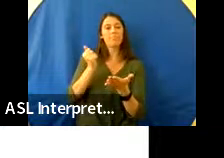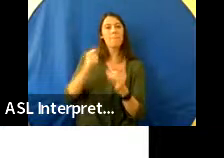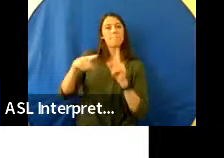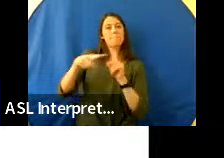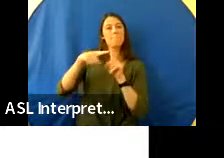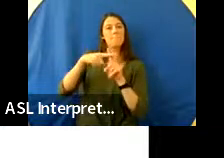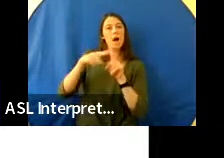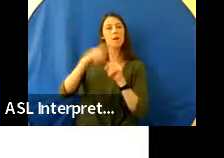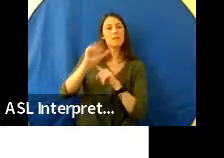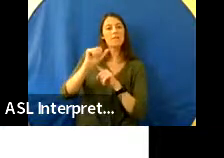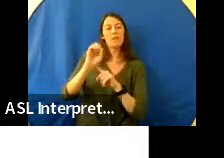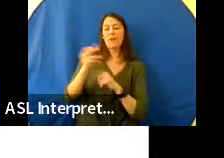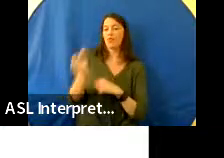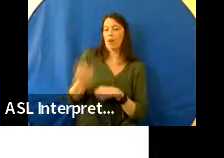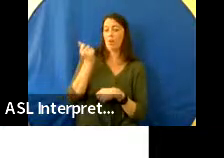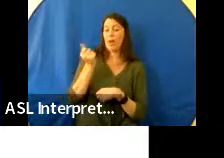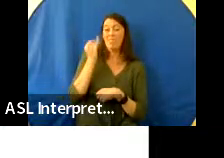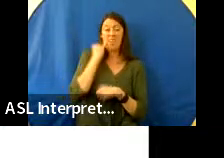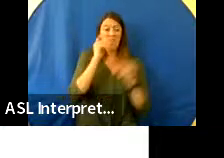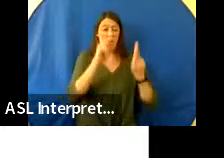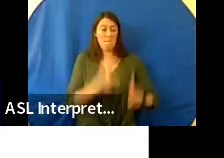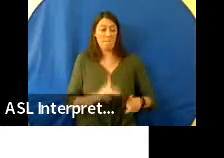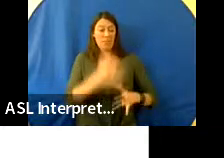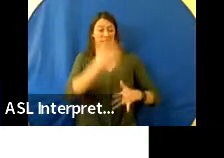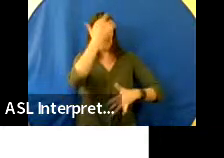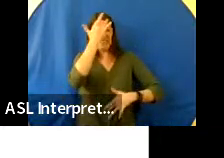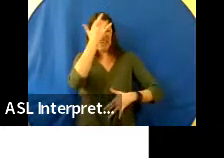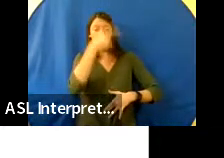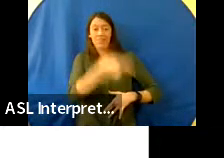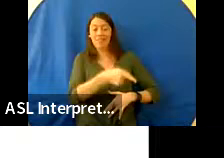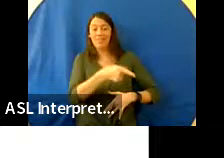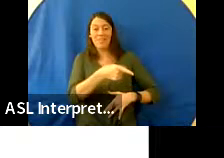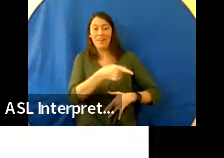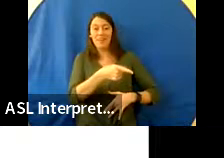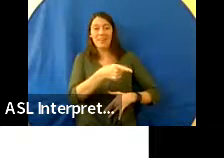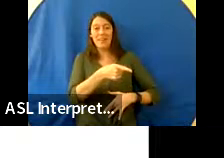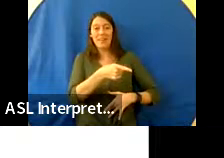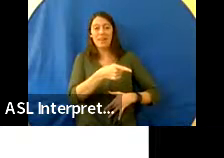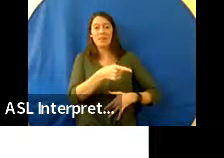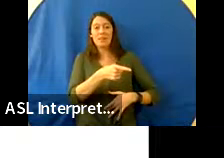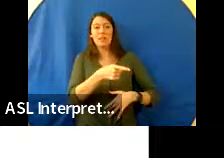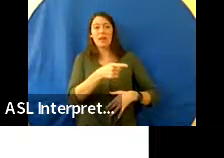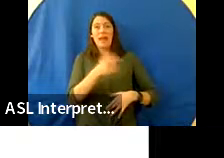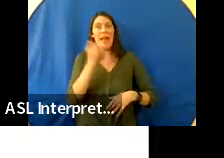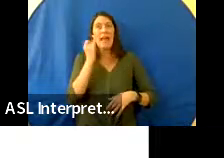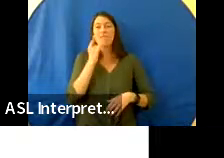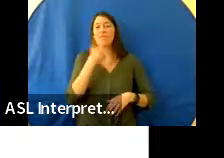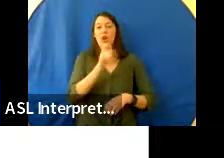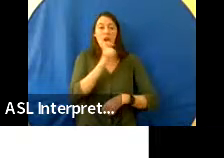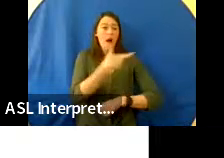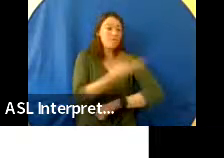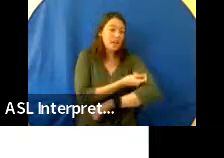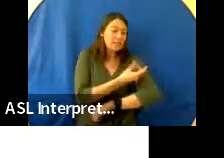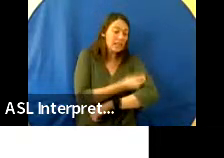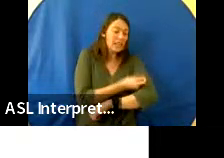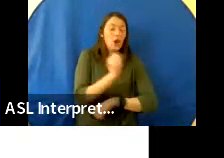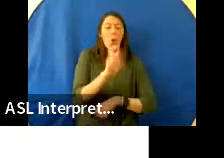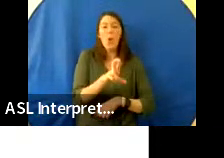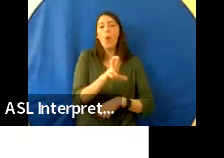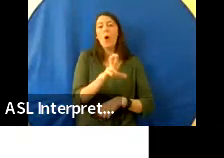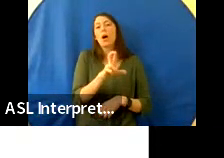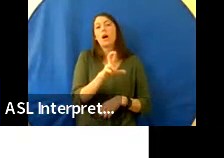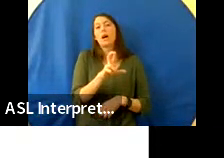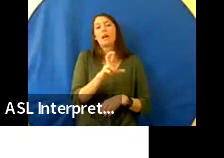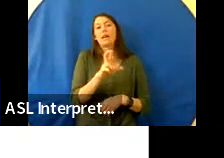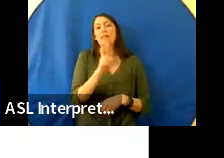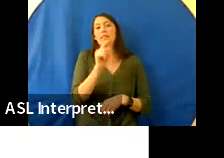that's sick, that's someone that's out of the ordinary based on various factors like vaccinations status or comorbidities. So we'll